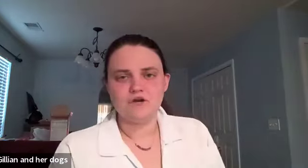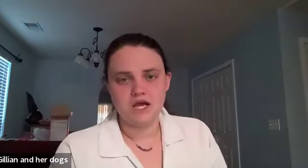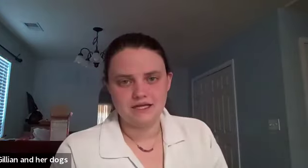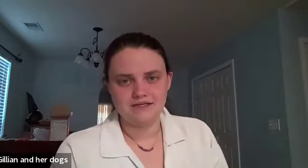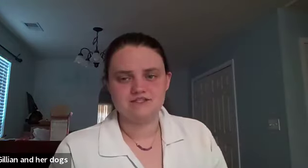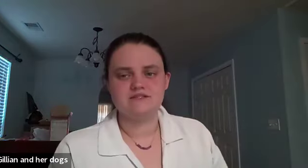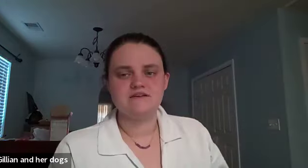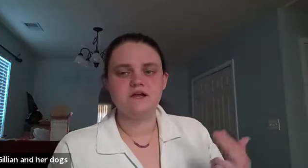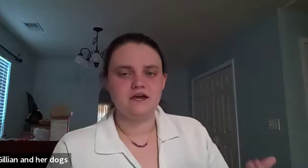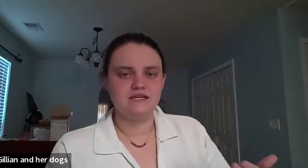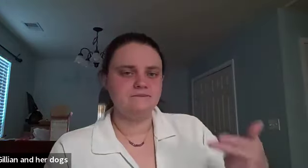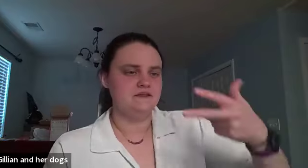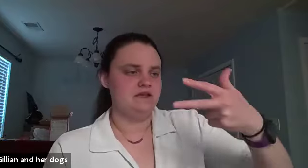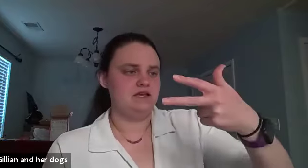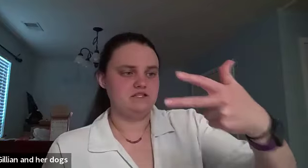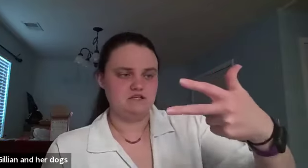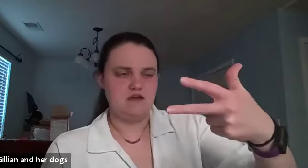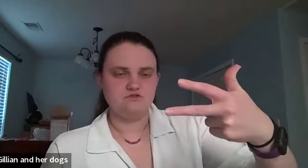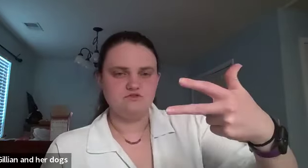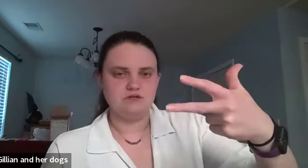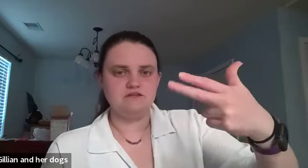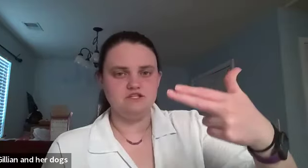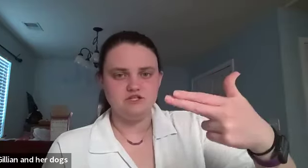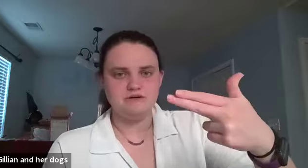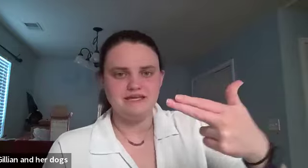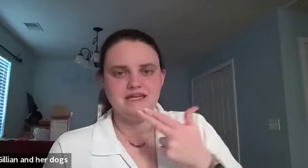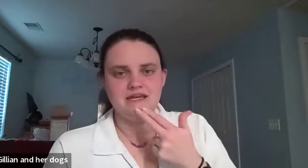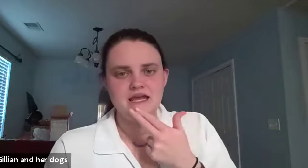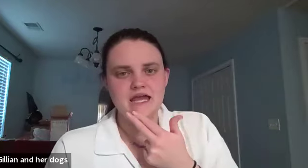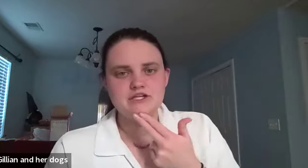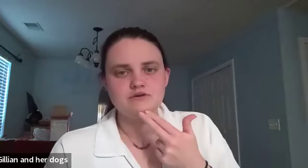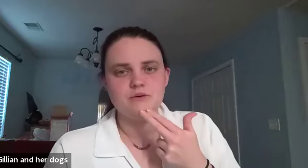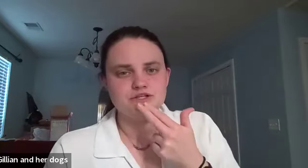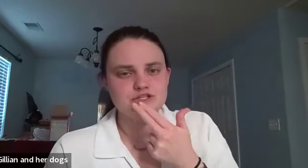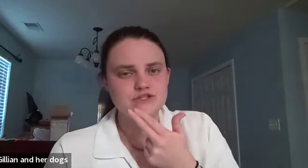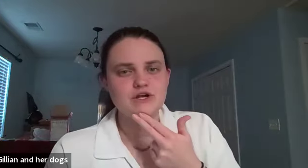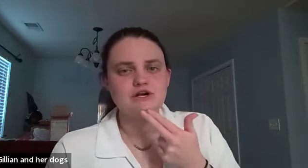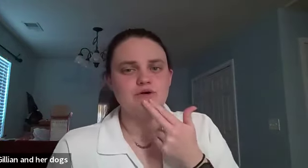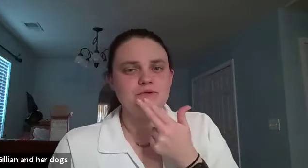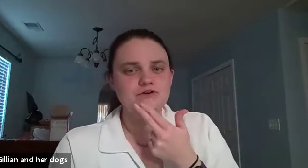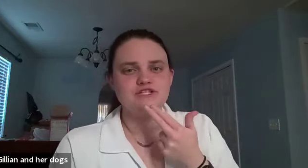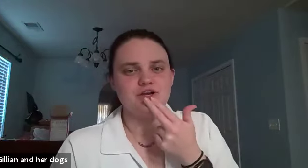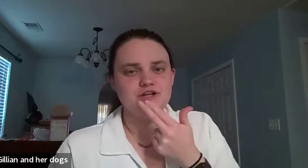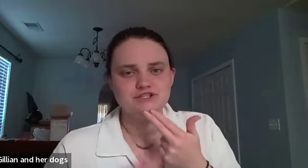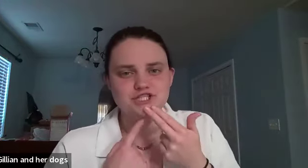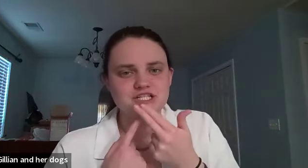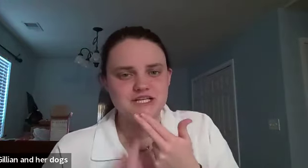for honey. So the sign for honey is have those three, the two again, and you go in a circle motion on your